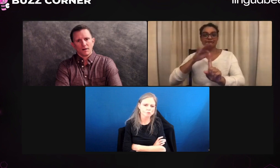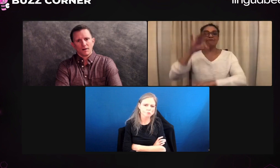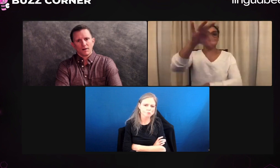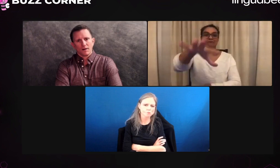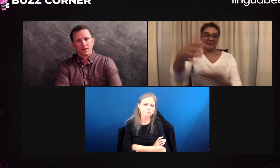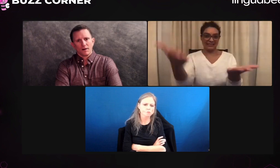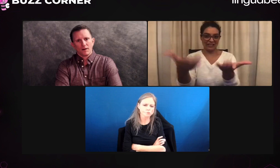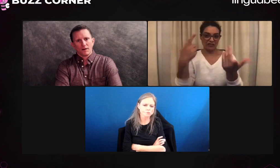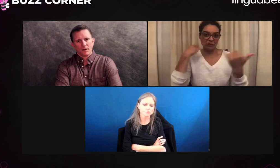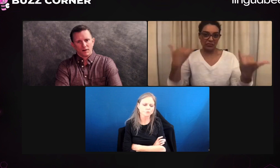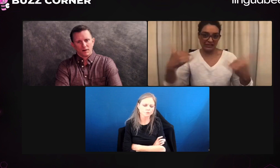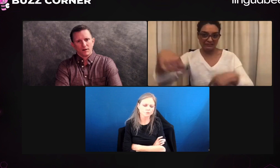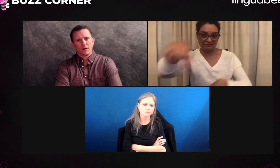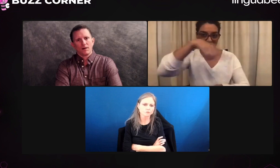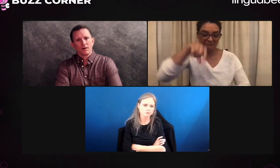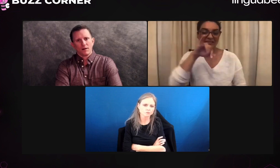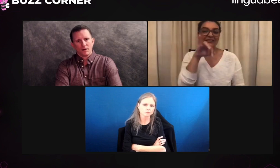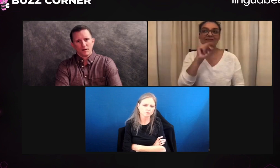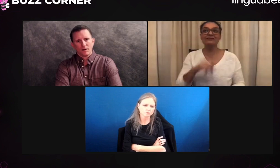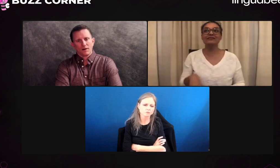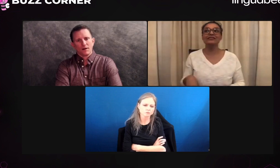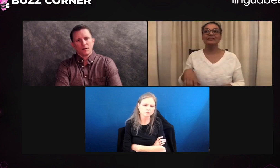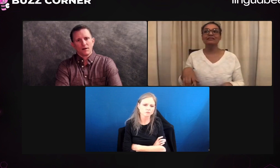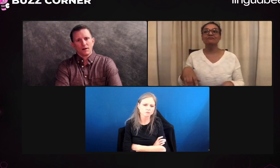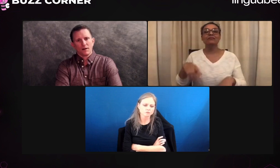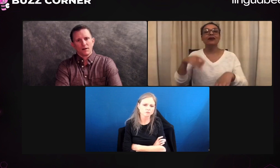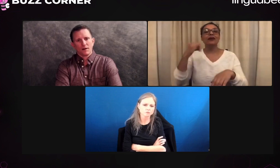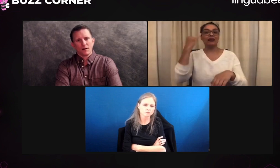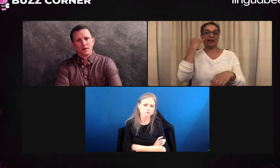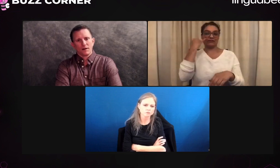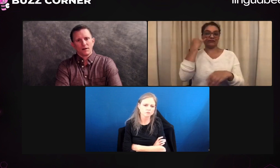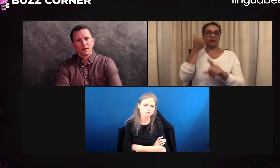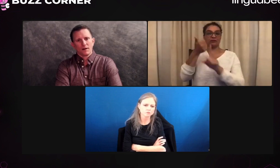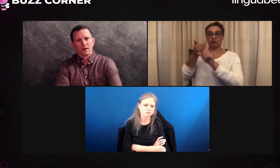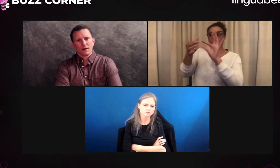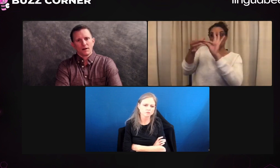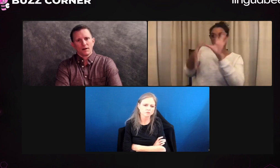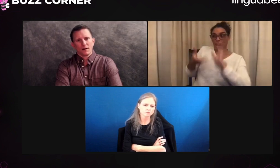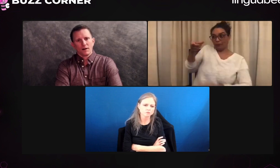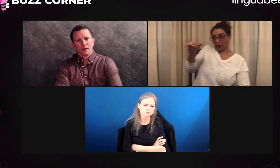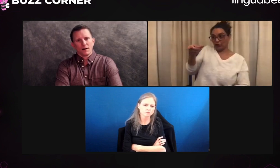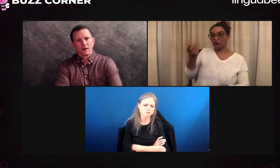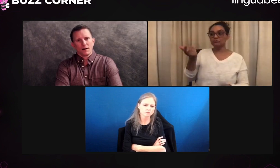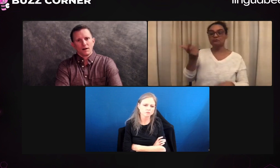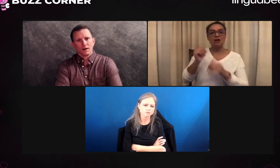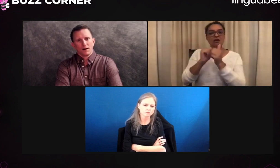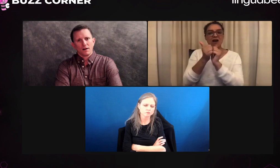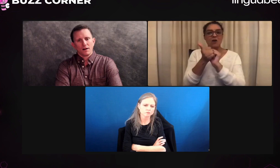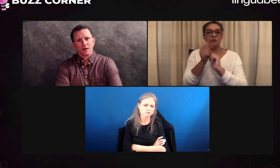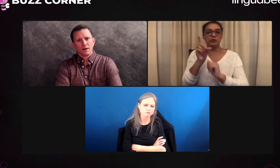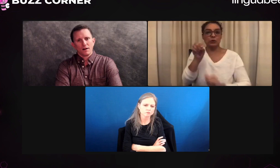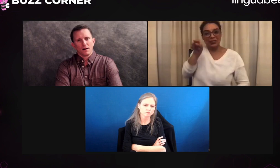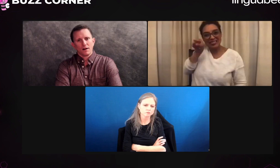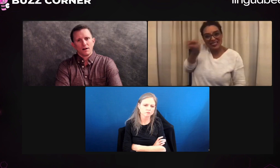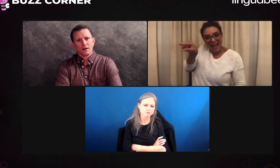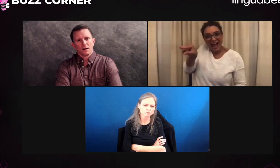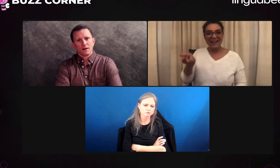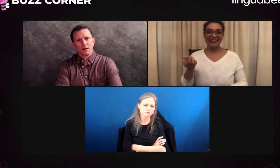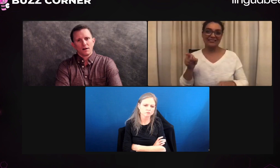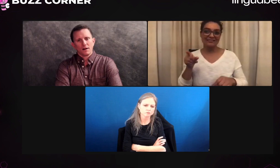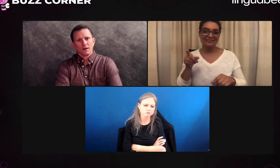that socializing or having that pre-check conversation with the interpreter is